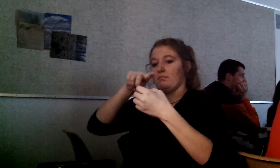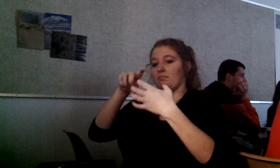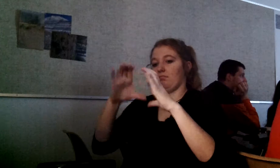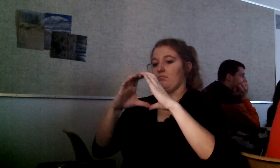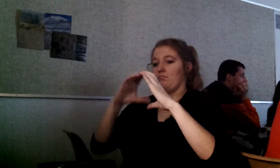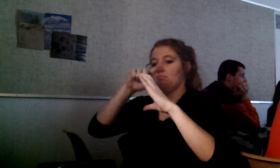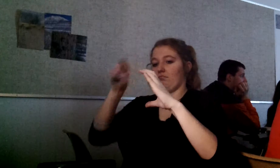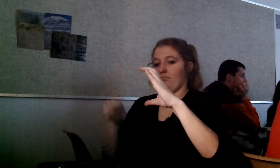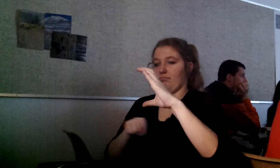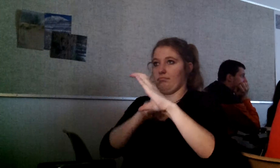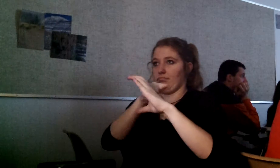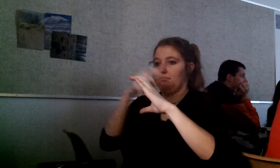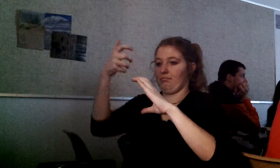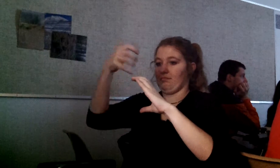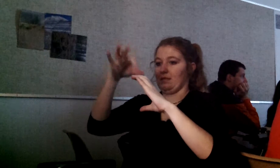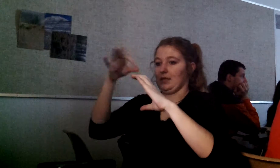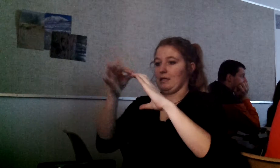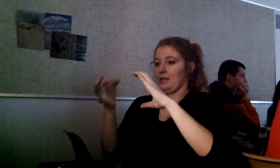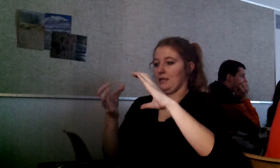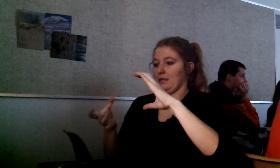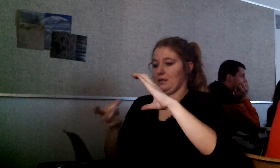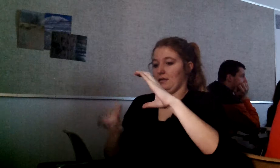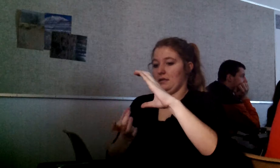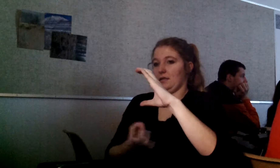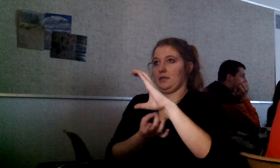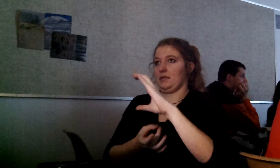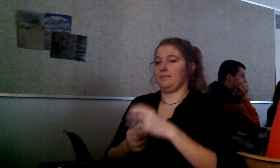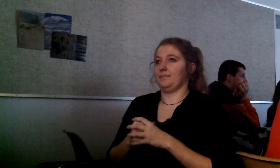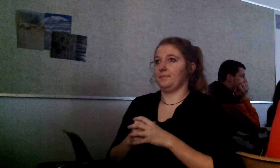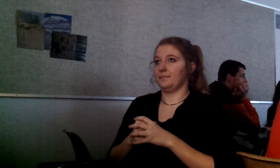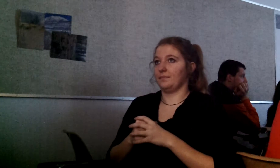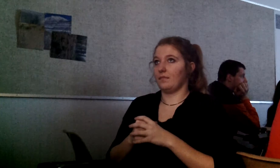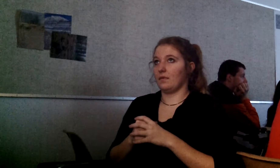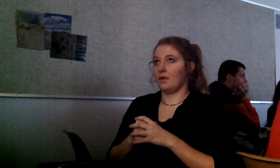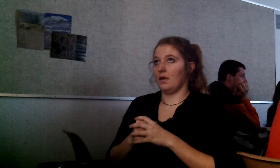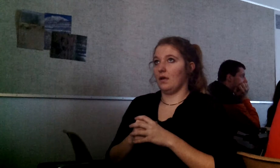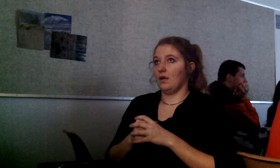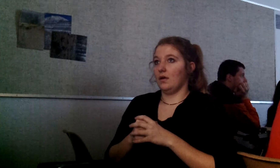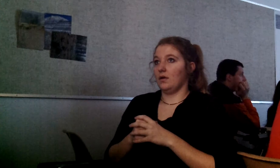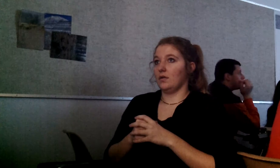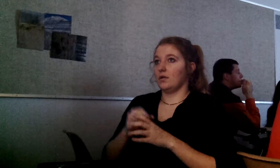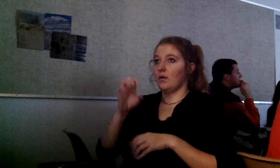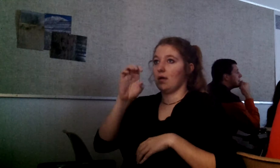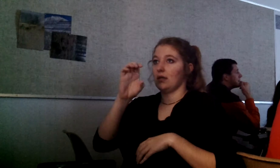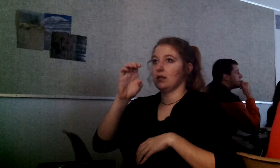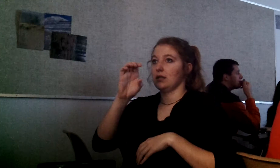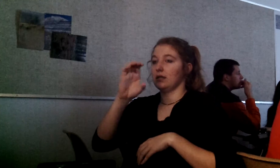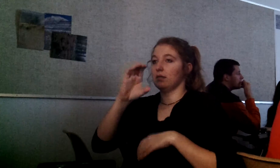In this way, large numbers of epithelial cells can organize into sheets so that cells only tightly associate with